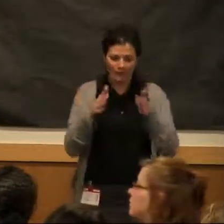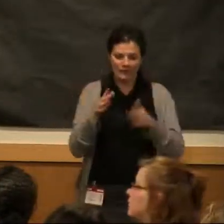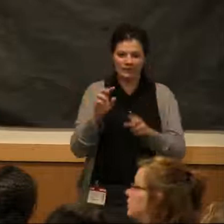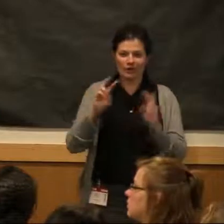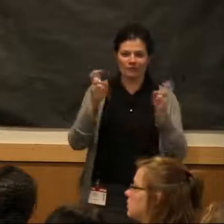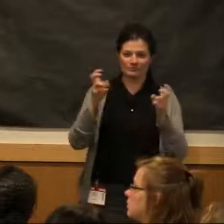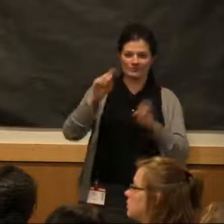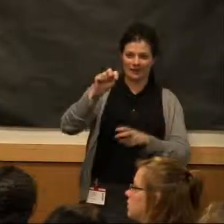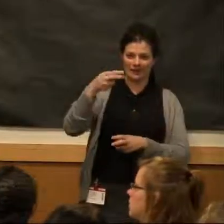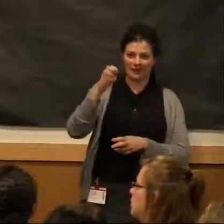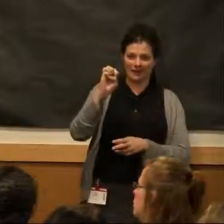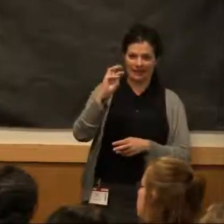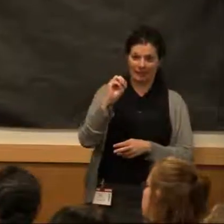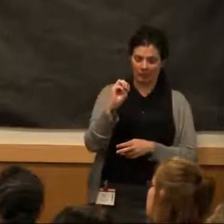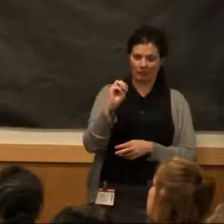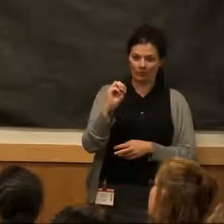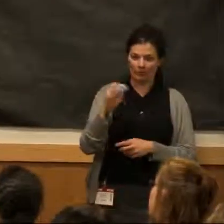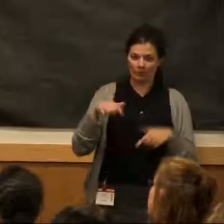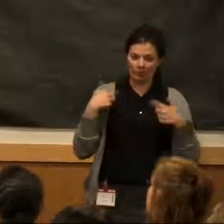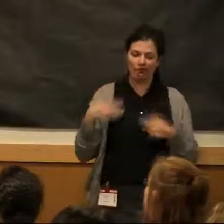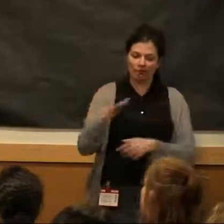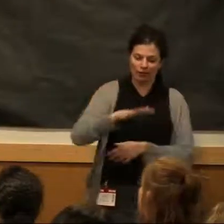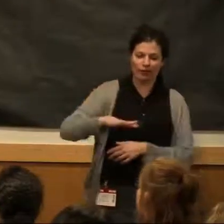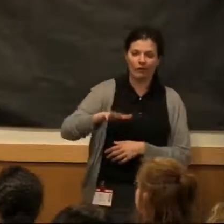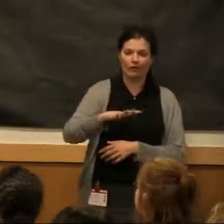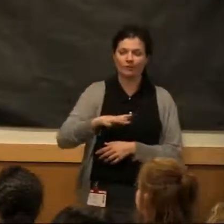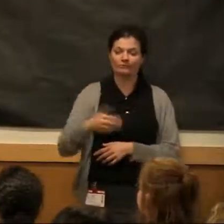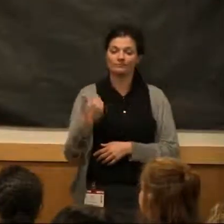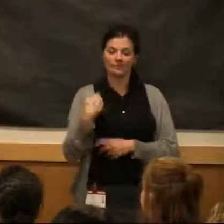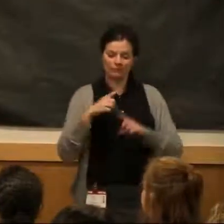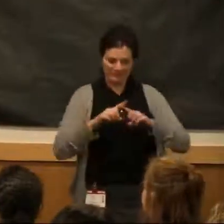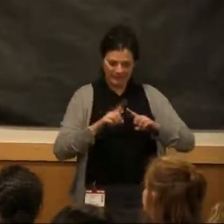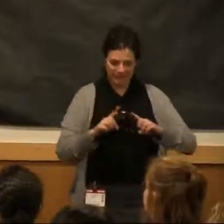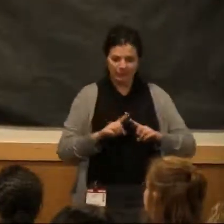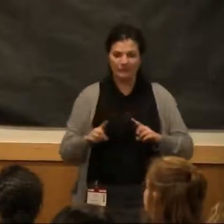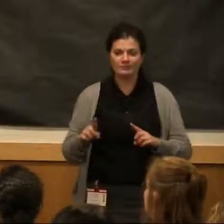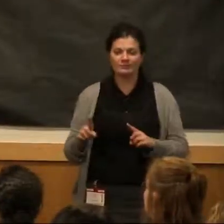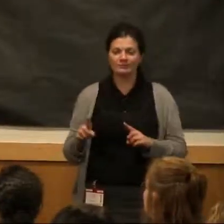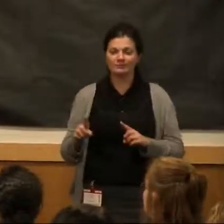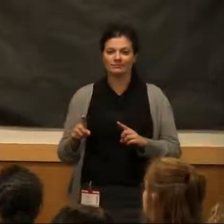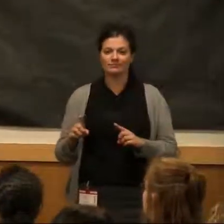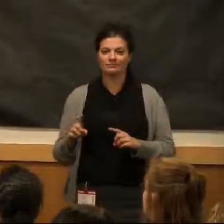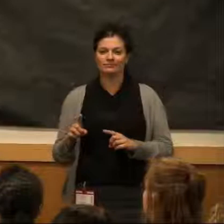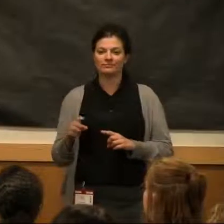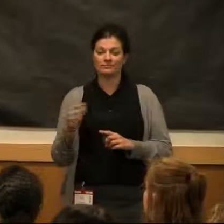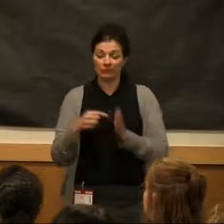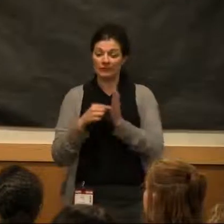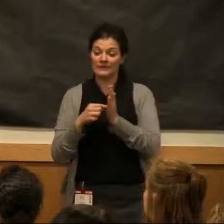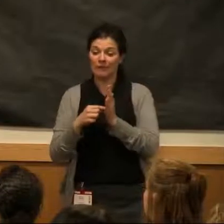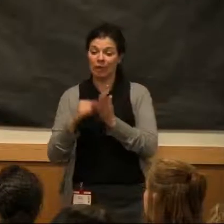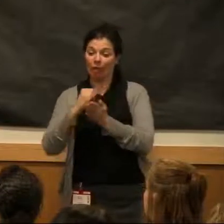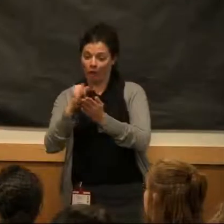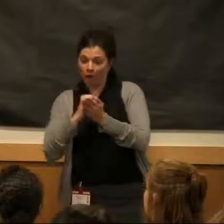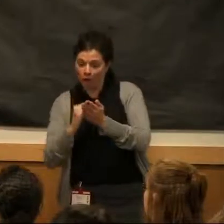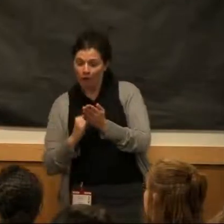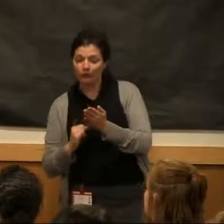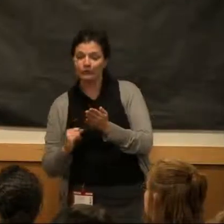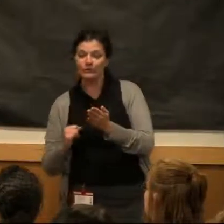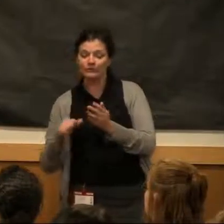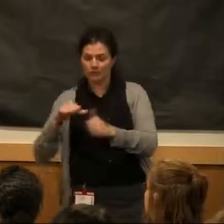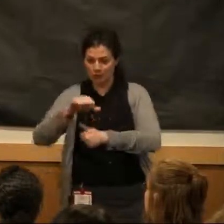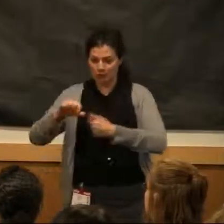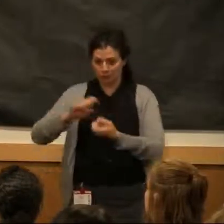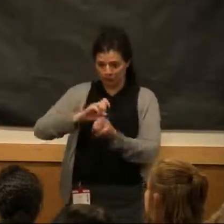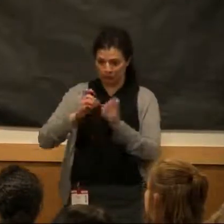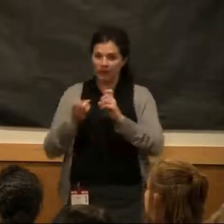living area. For us, we have different ones. We have one around arts for social change, so students doing different art to